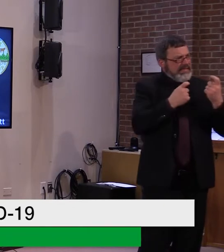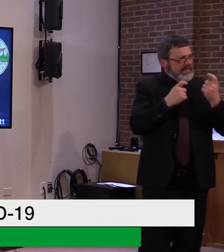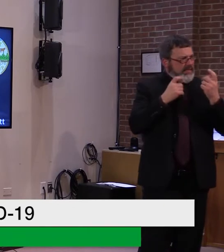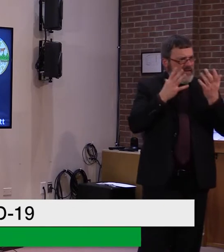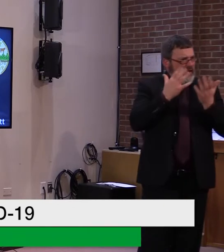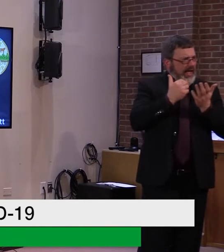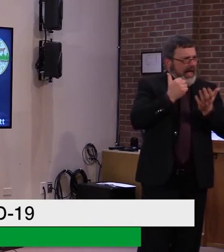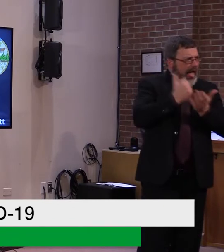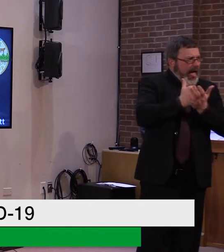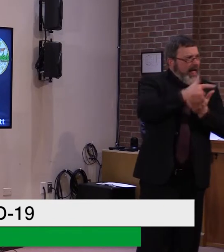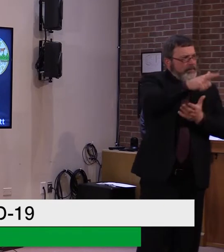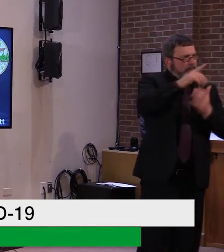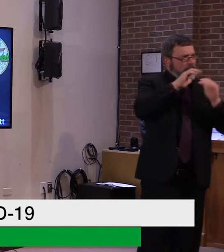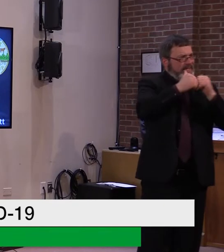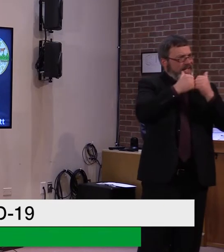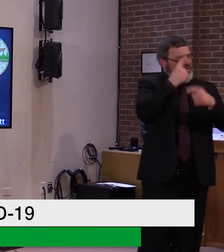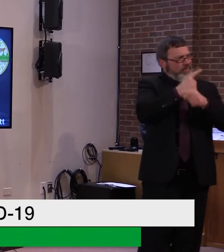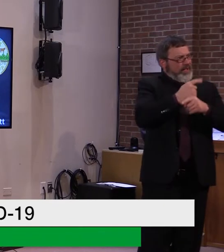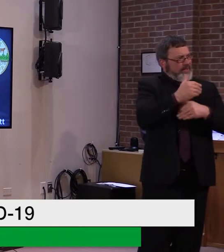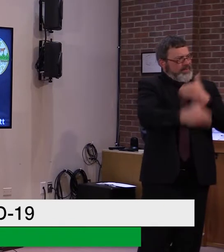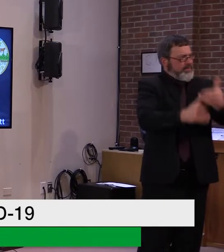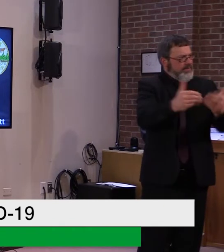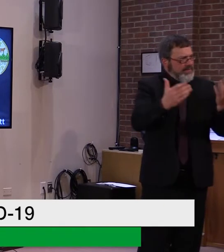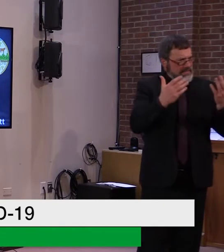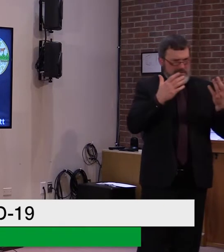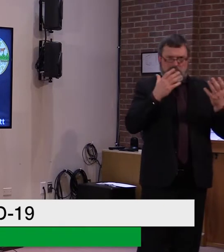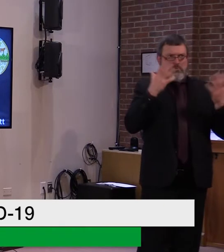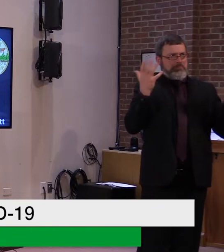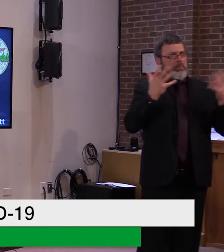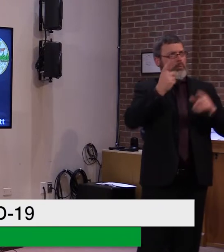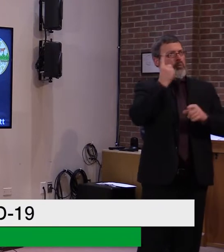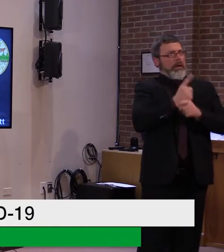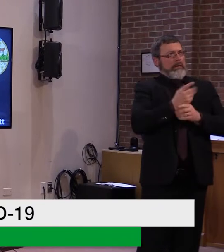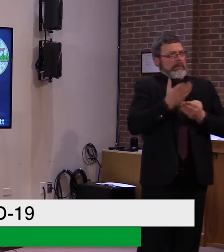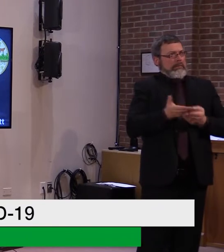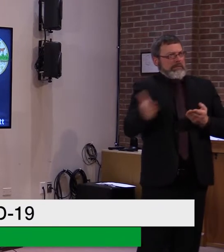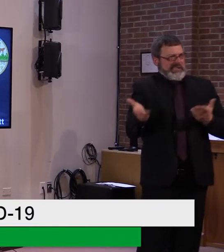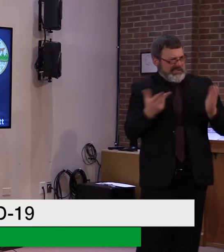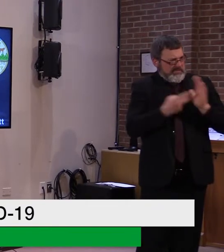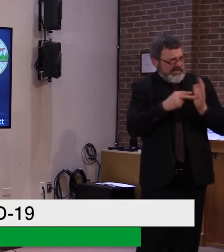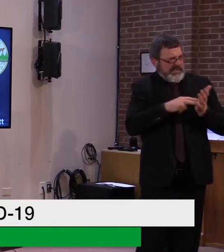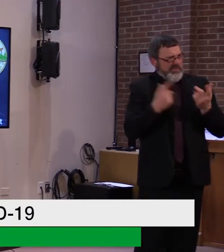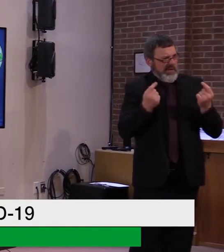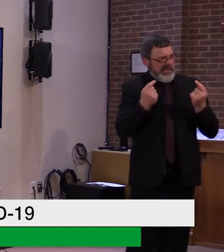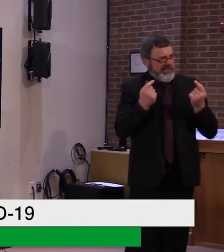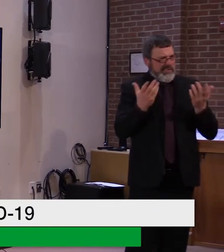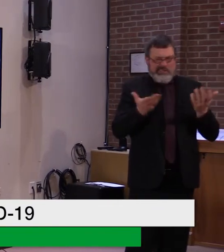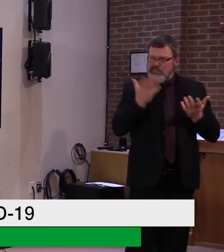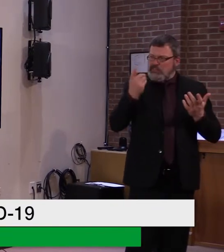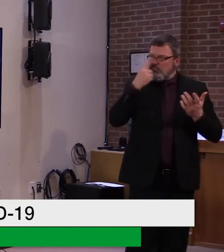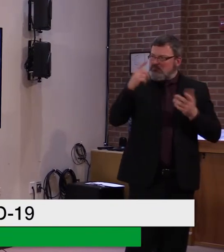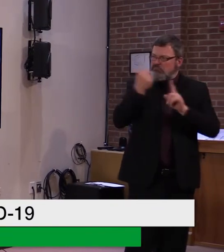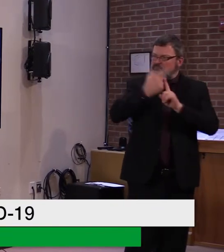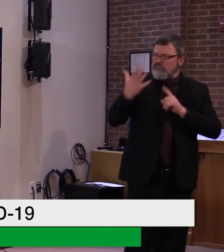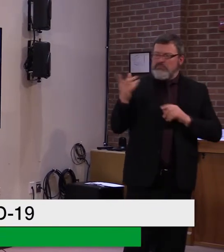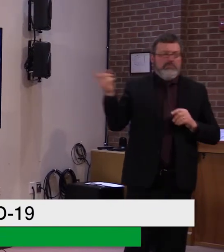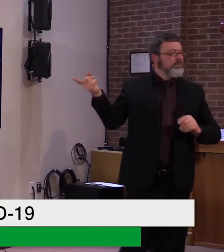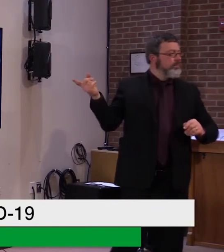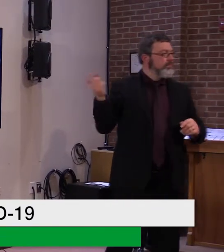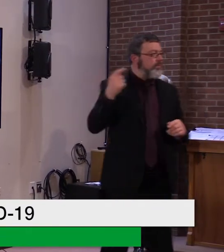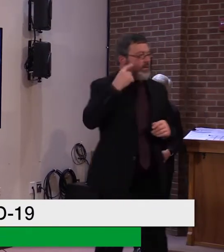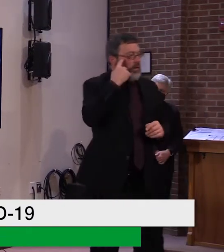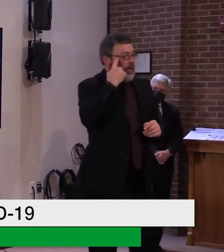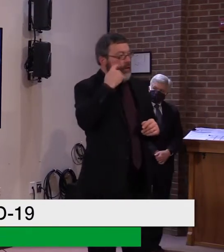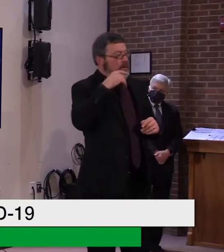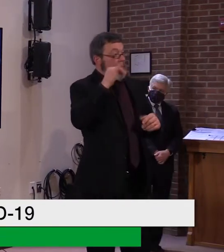and and make sure the requirements are met especially you know as the modules are asked well the resorts the ski areas do have that